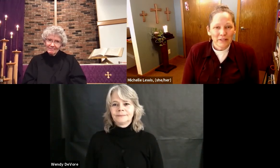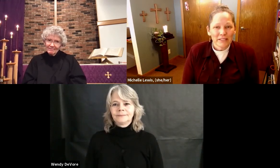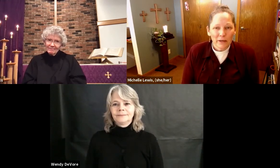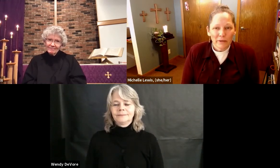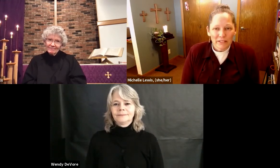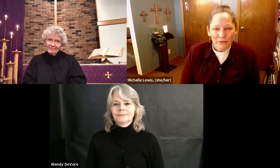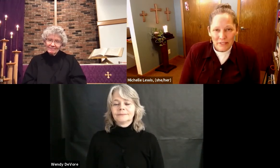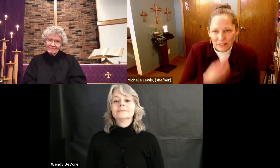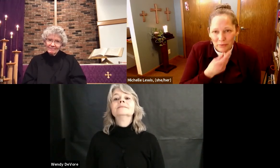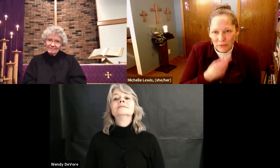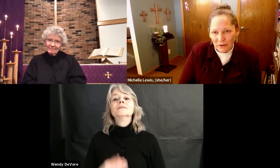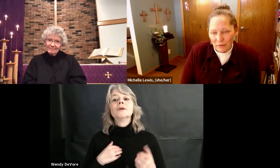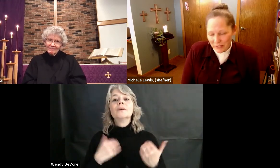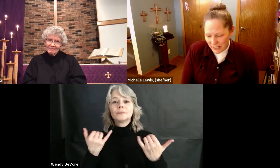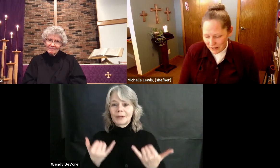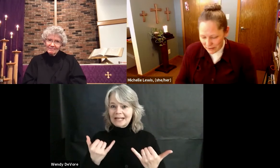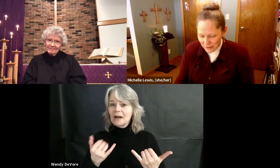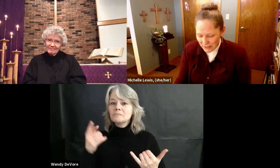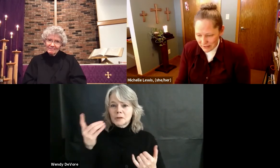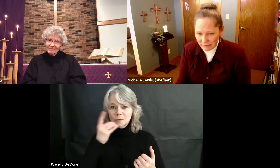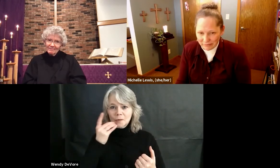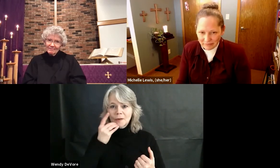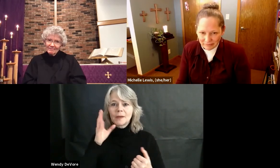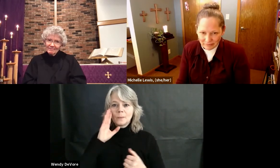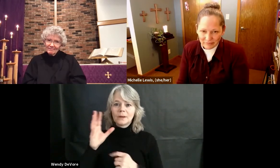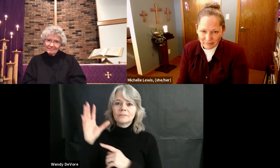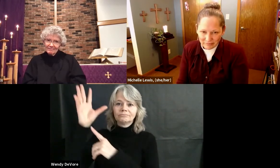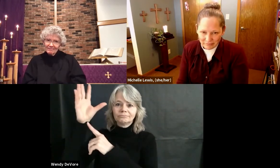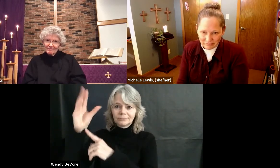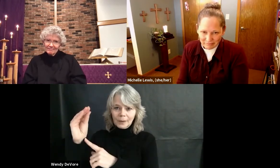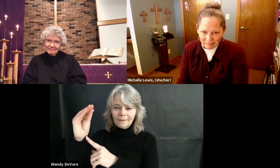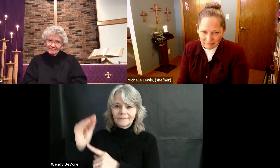So at this time, I asked Dorothy to put out one of the candles.